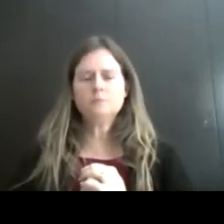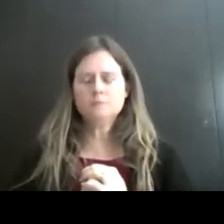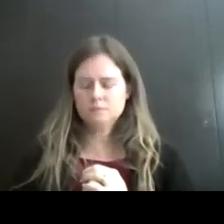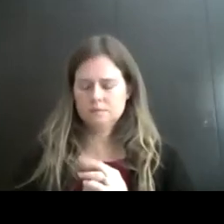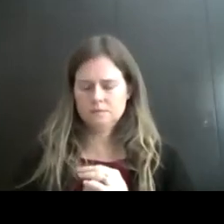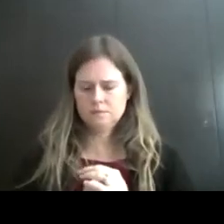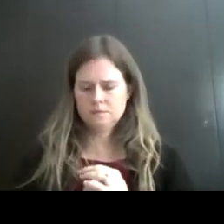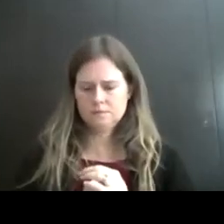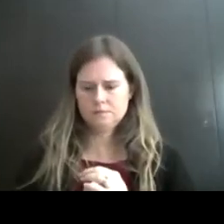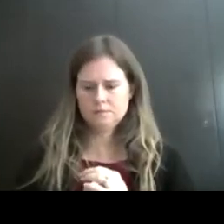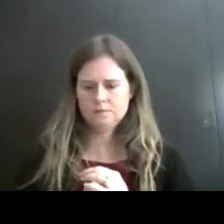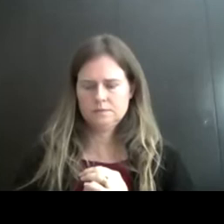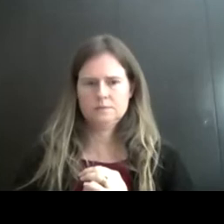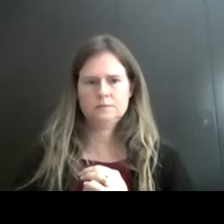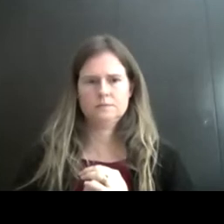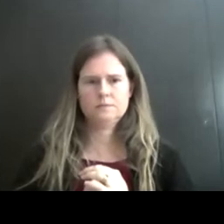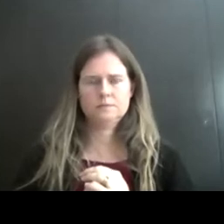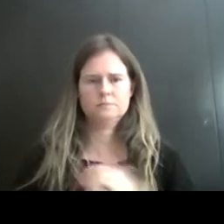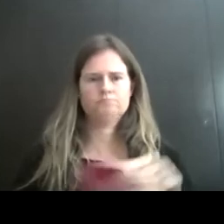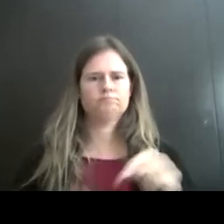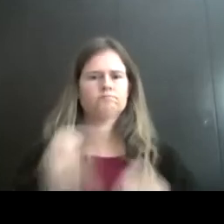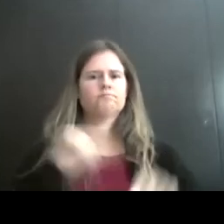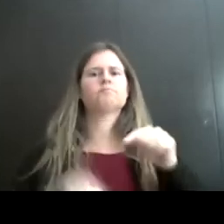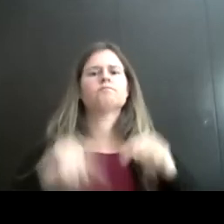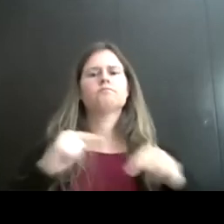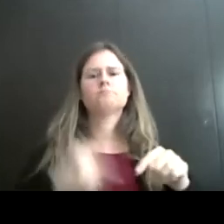I was going to apologize, but I think this is a good point.